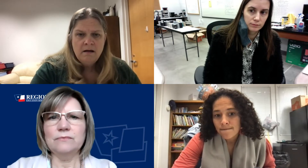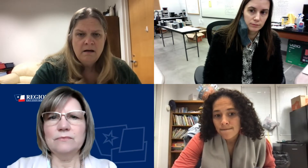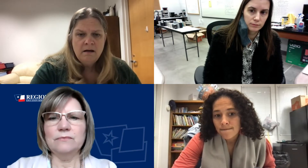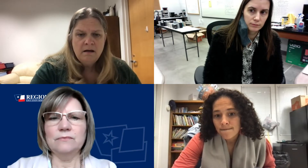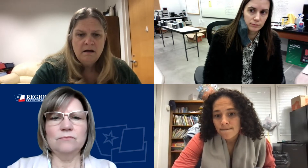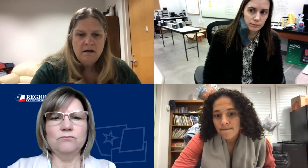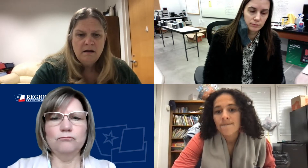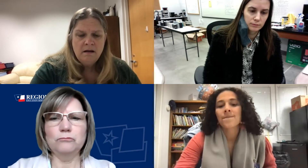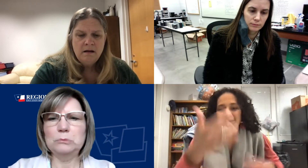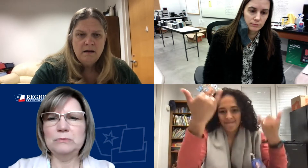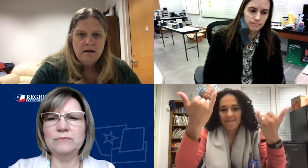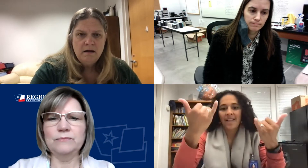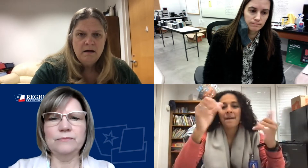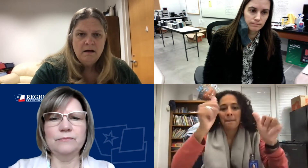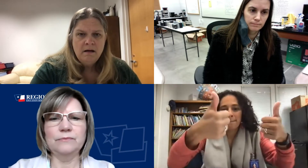unmute.